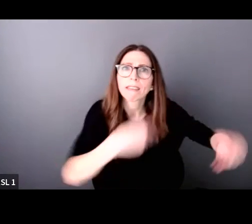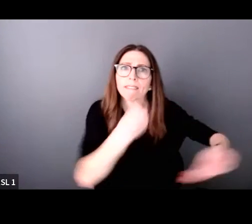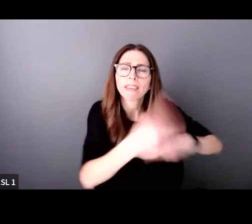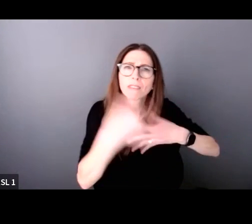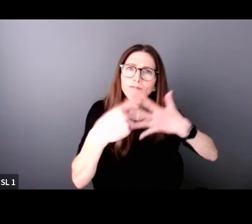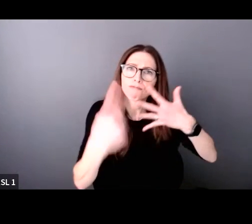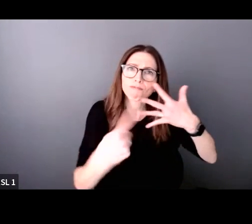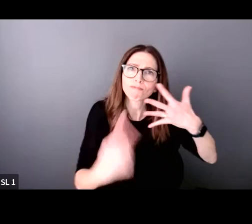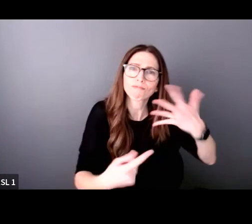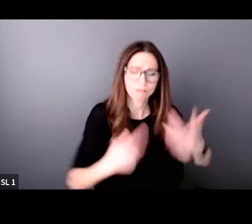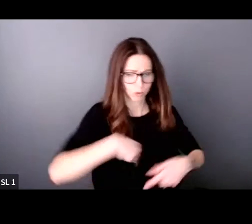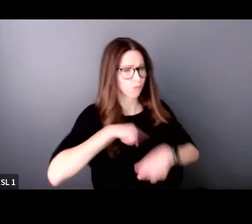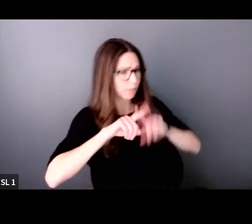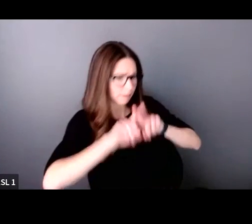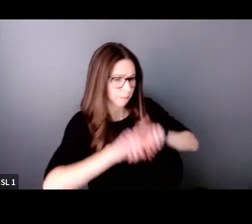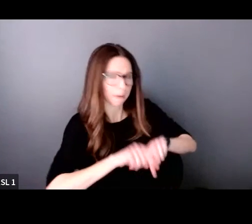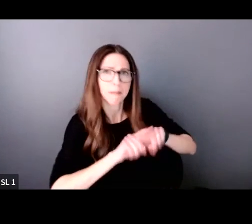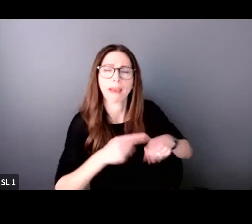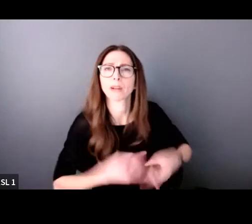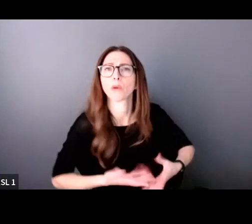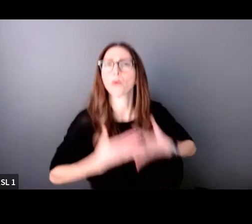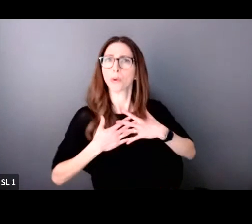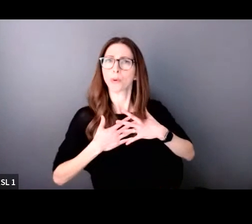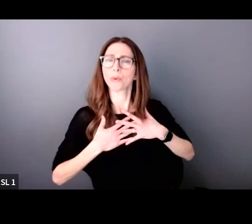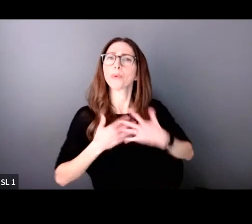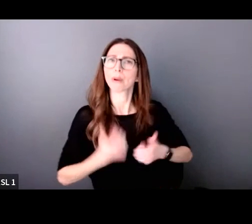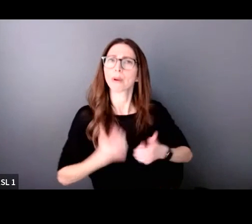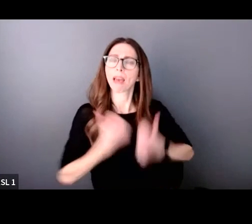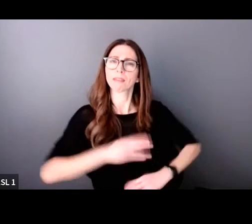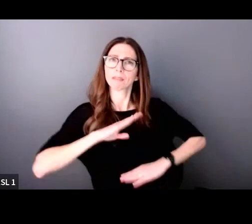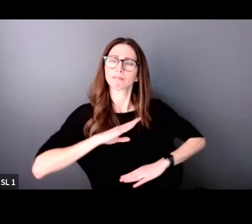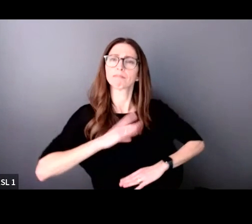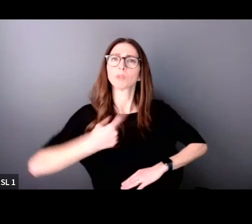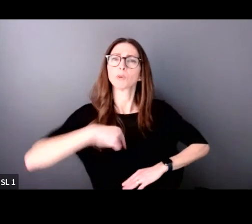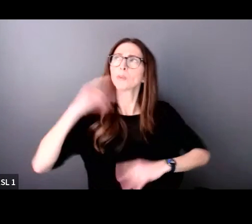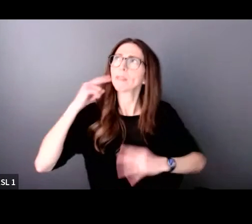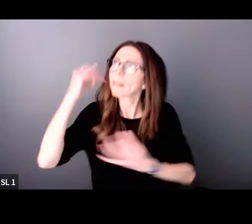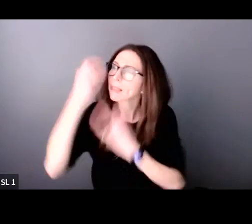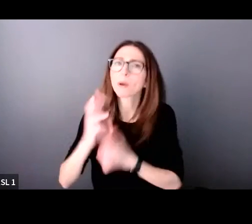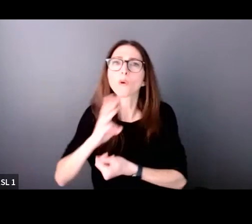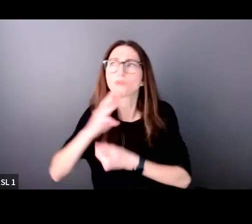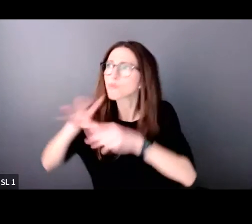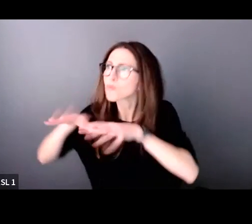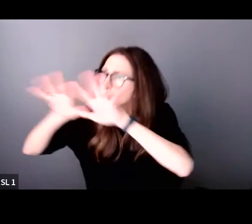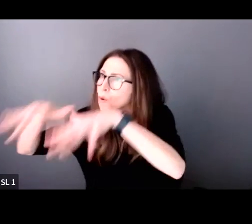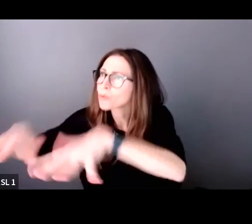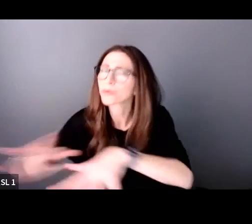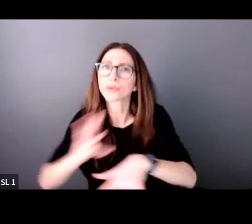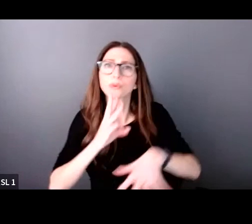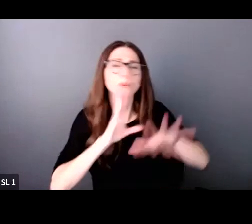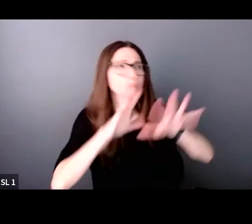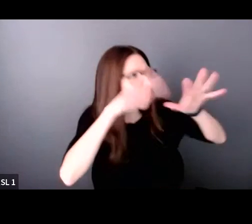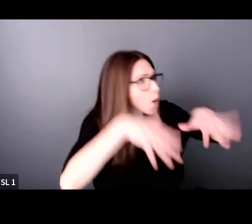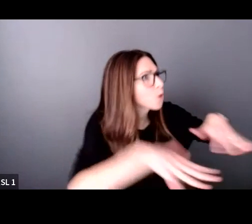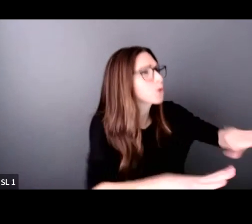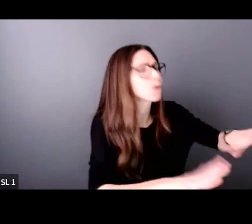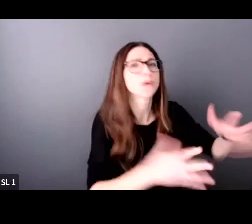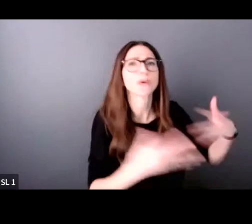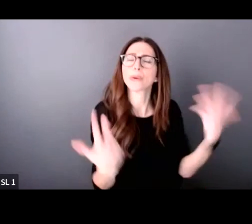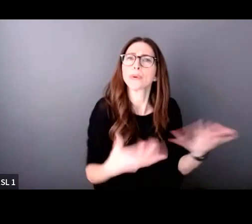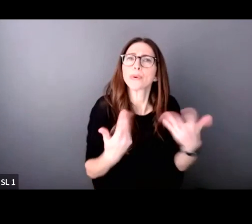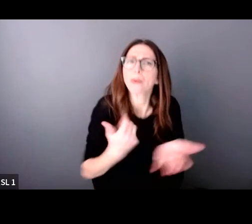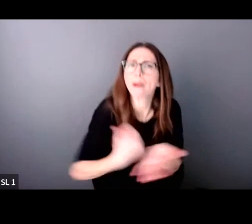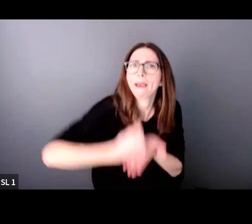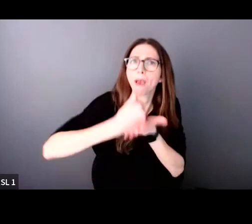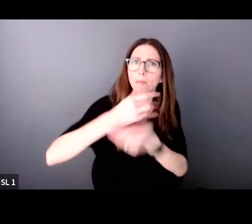live good lives. And we turn our thoughts to the water, and we send our greetings to the waters here and there as they still flow and clean the earth as they go.